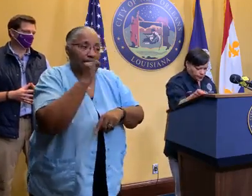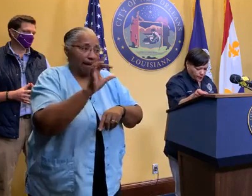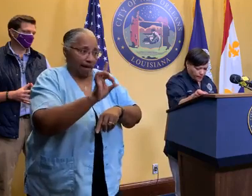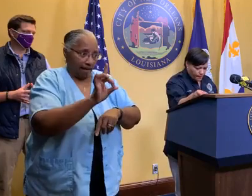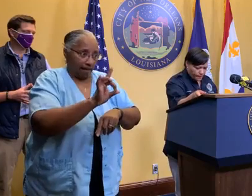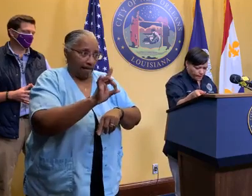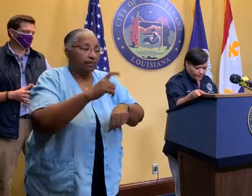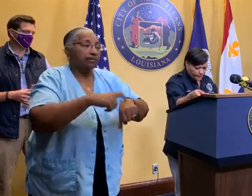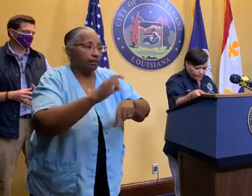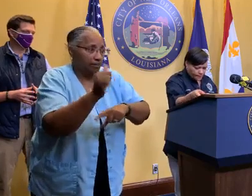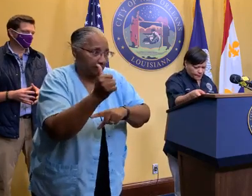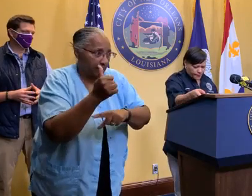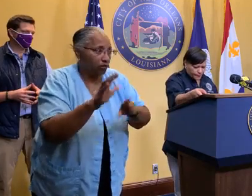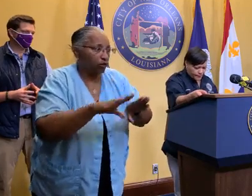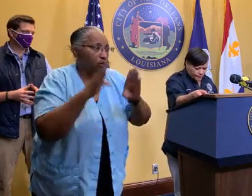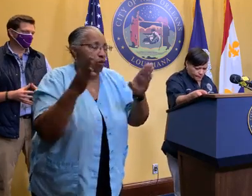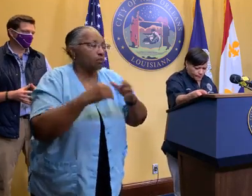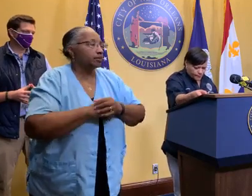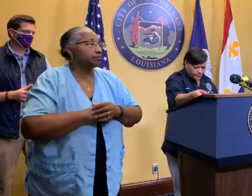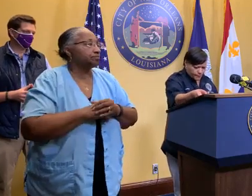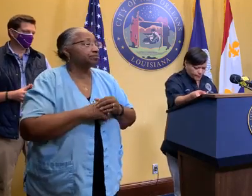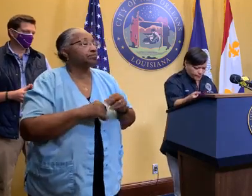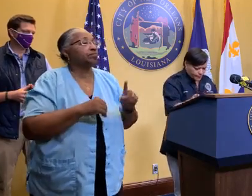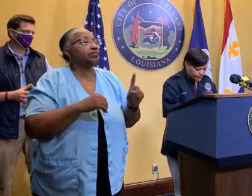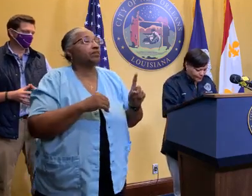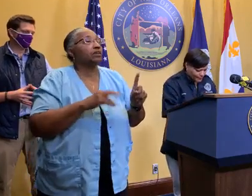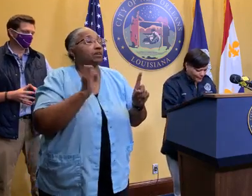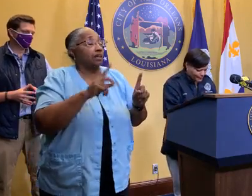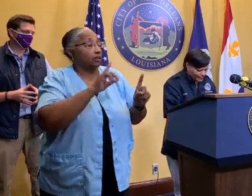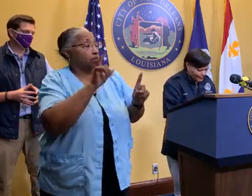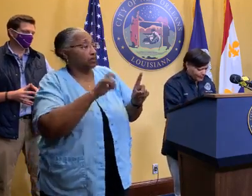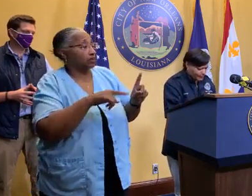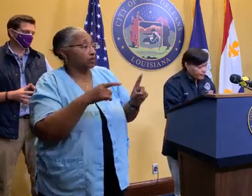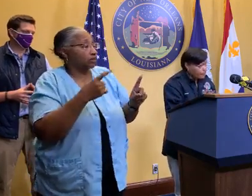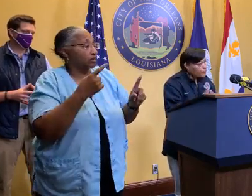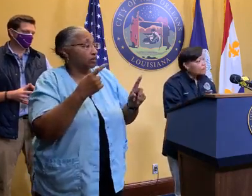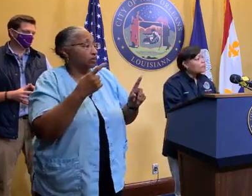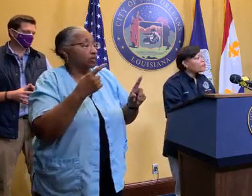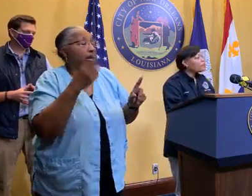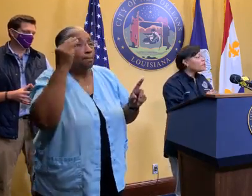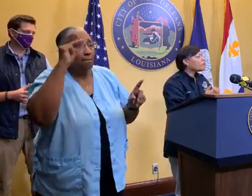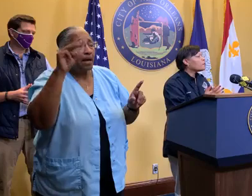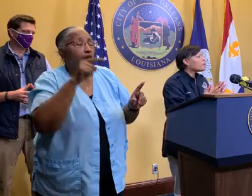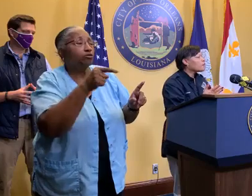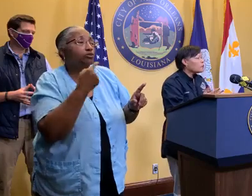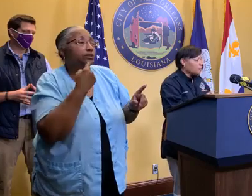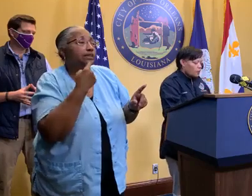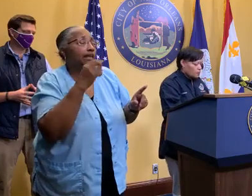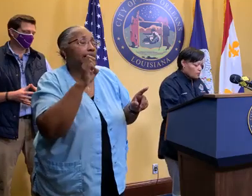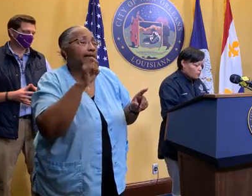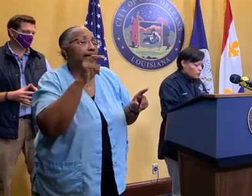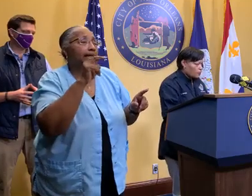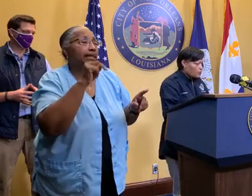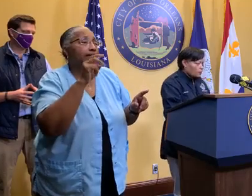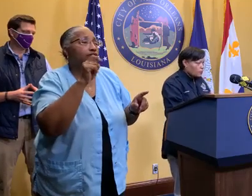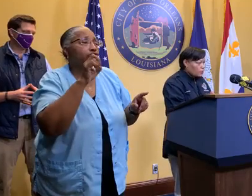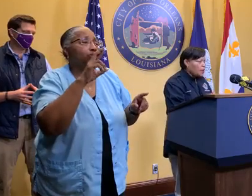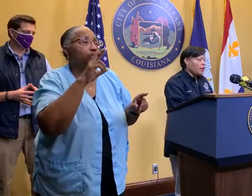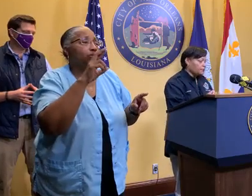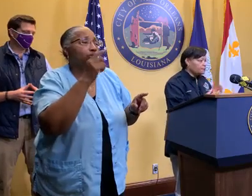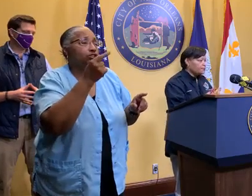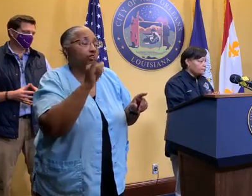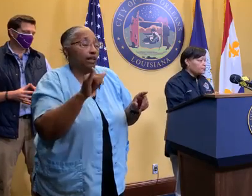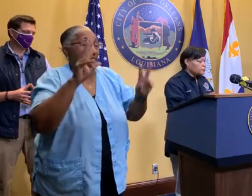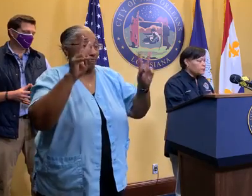So, what is your advice? What do you tell Entergy, Mayor? Obviously, the theme of this storm is power outages.